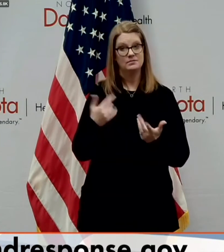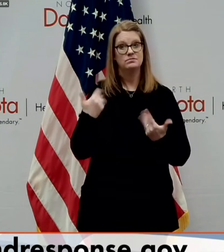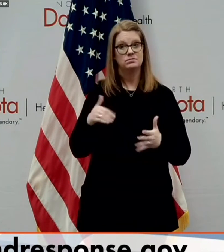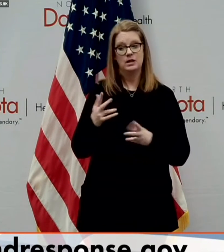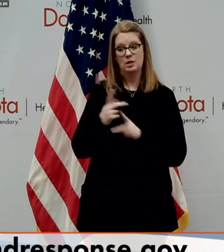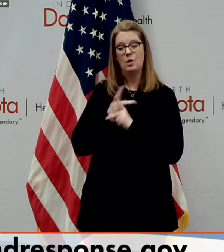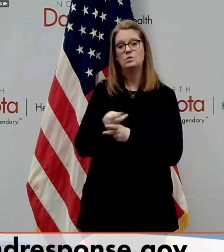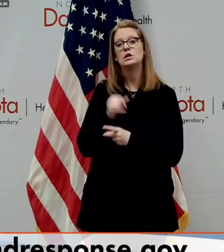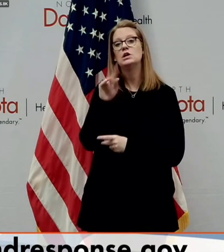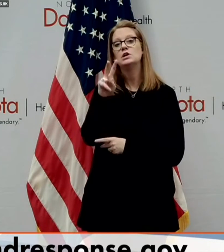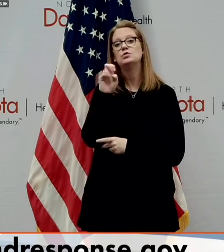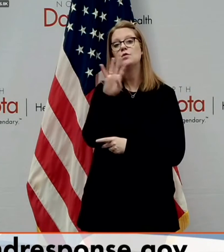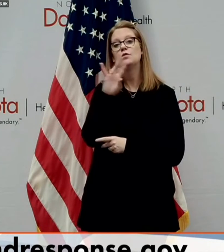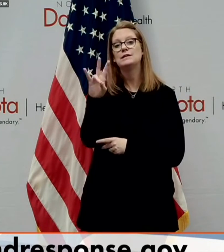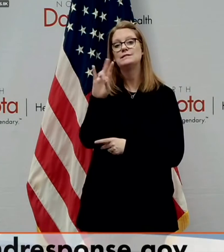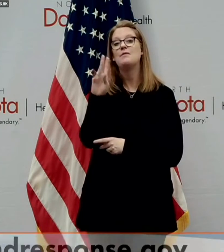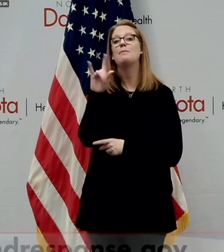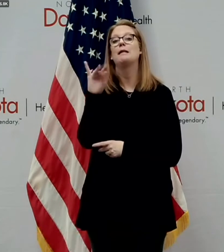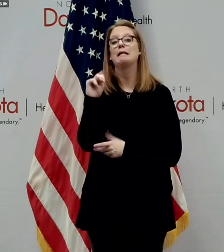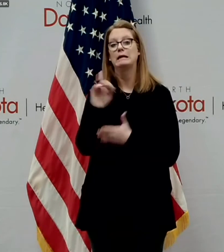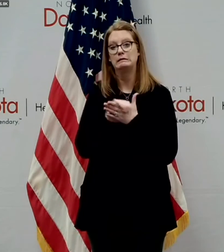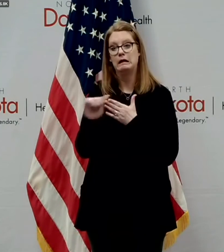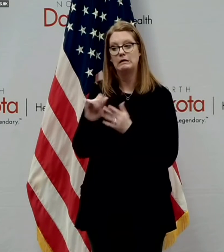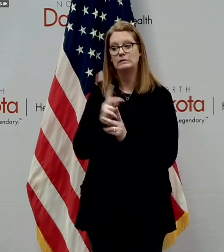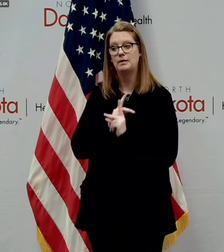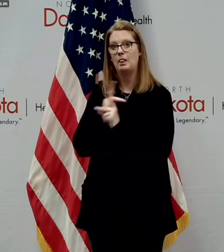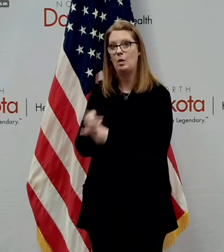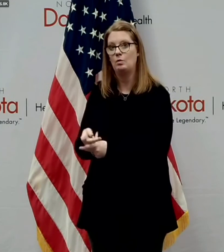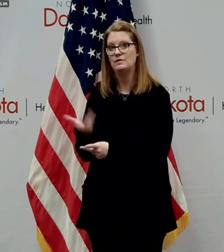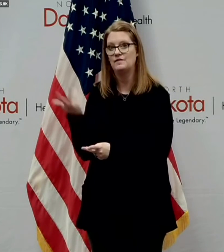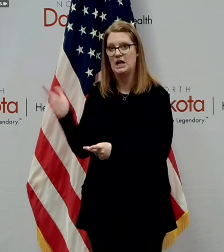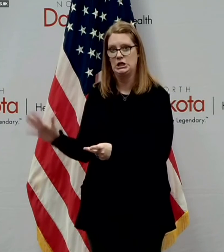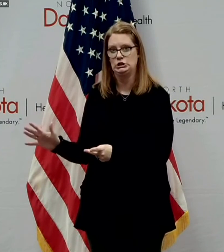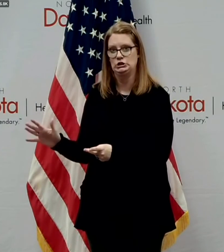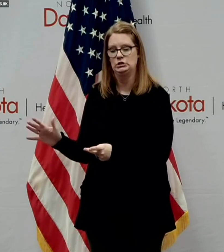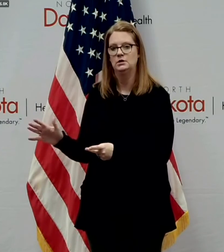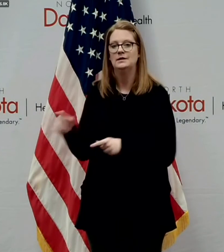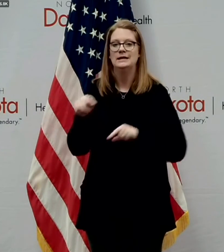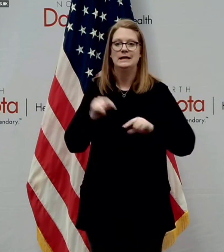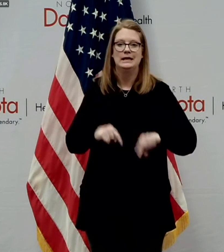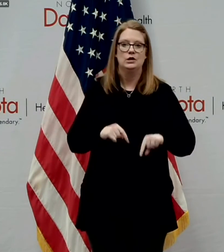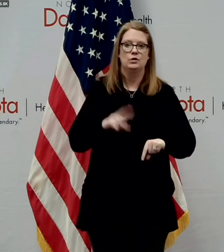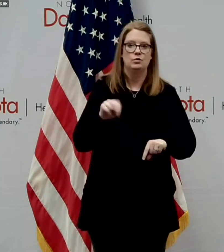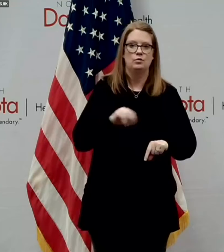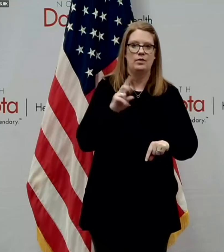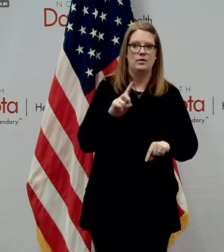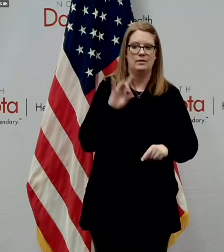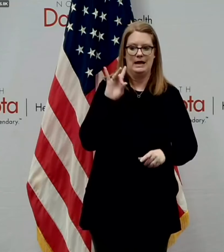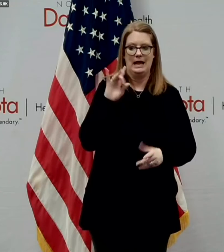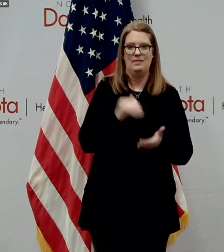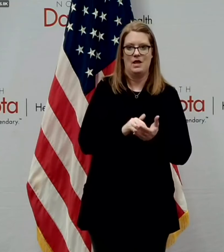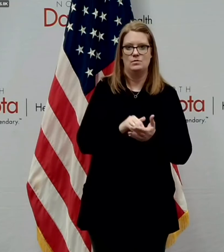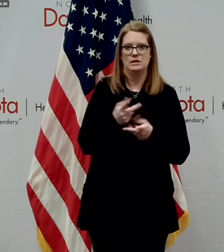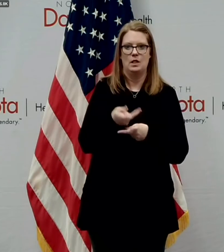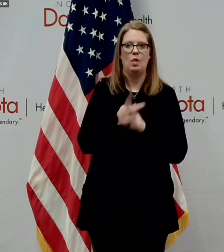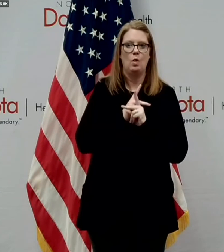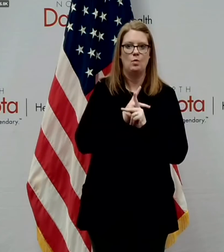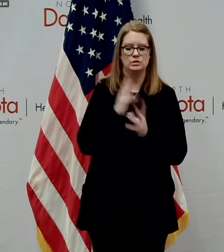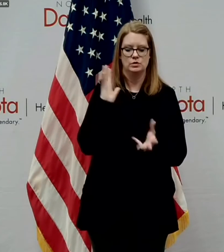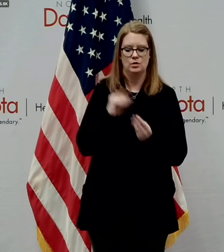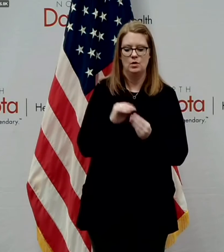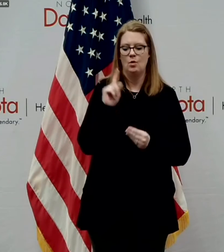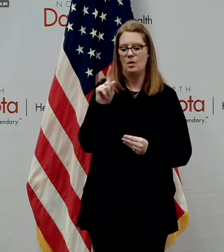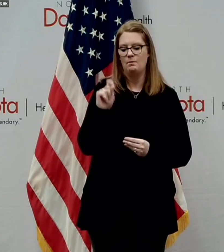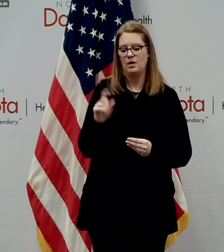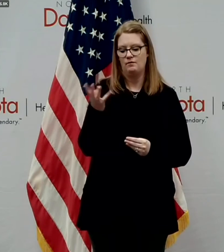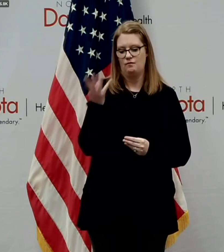totaling $247 billion nationally, but in North Dakota, 8,000 loans totaling